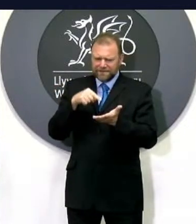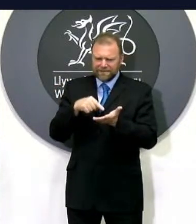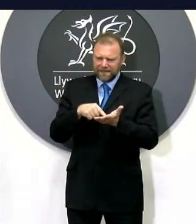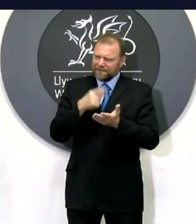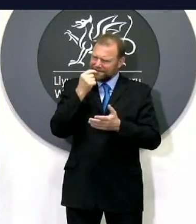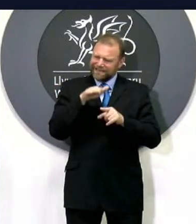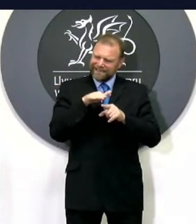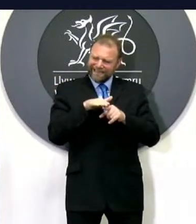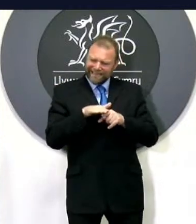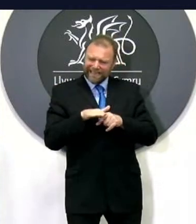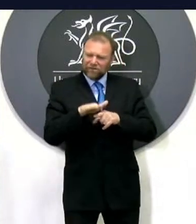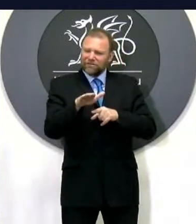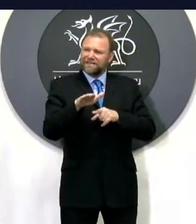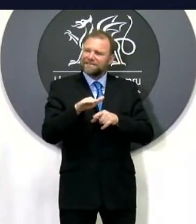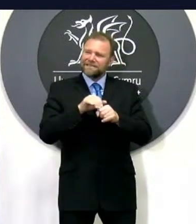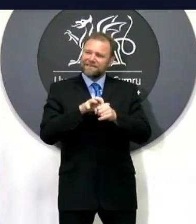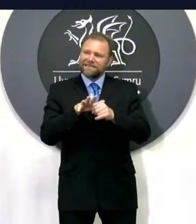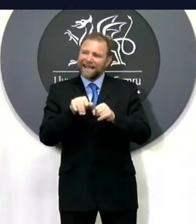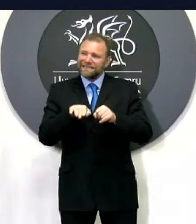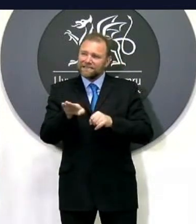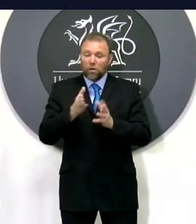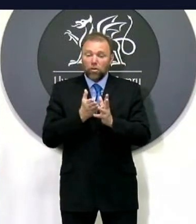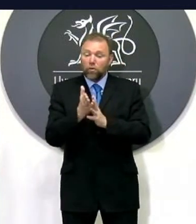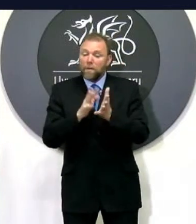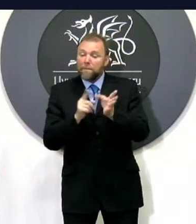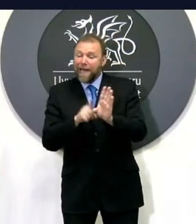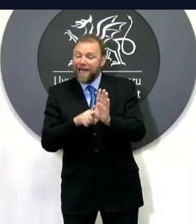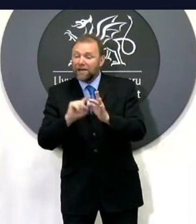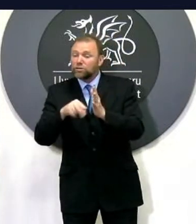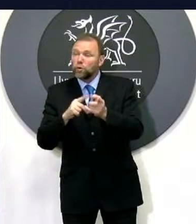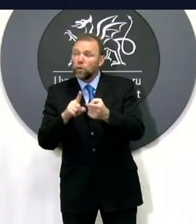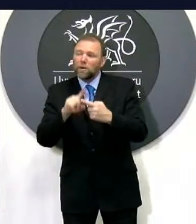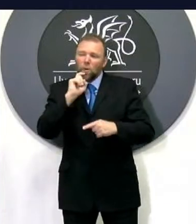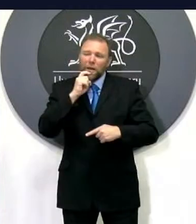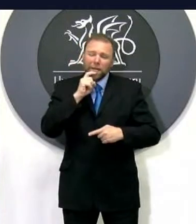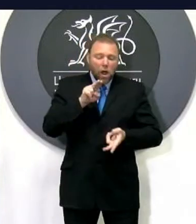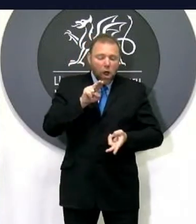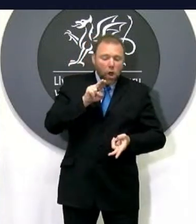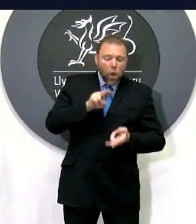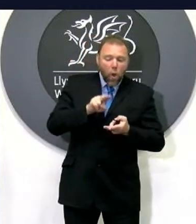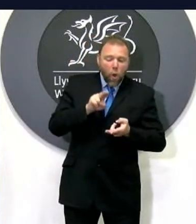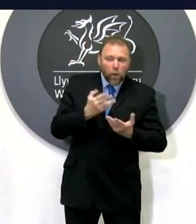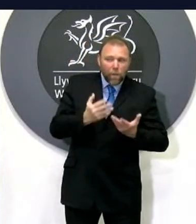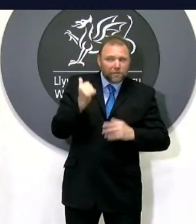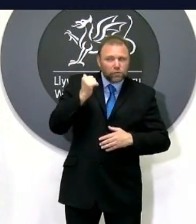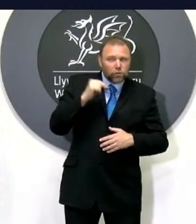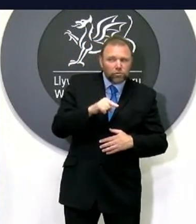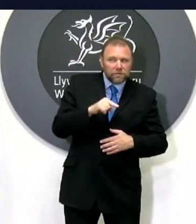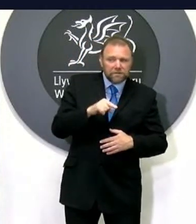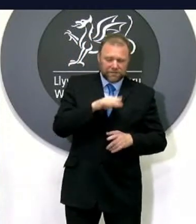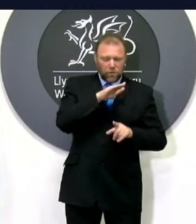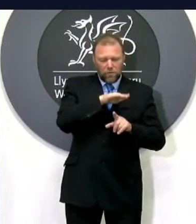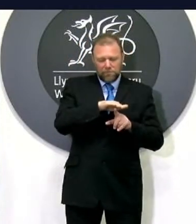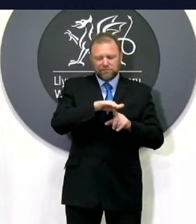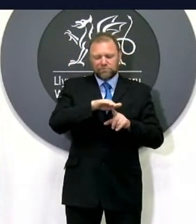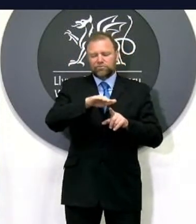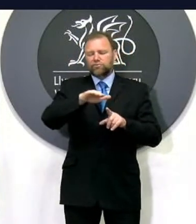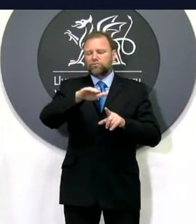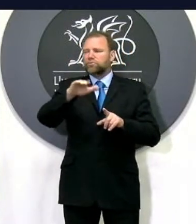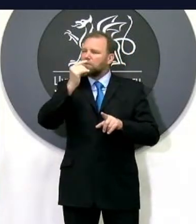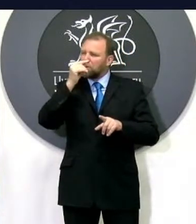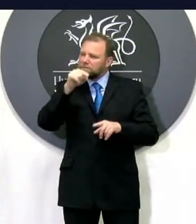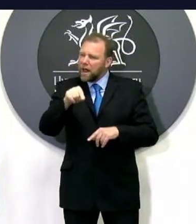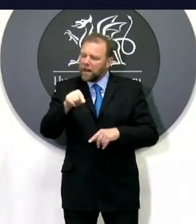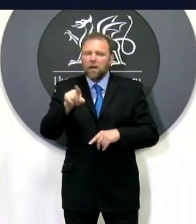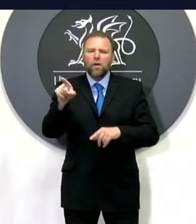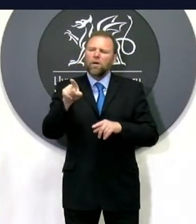June. Is that still the case? And you're expecting that to be a relatively low level compared to what we've seen in recent months? And what will that mean for the general public? And if you're able to